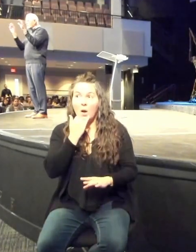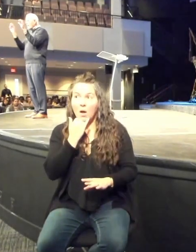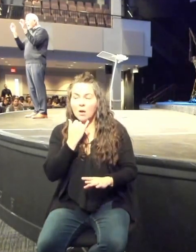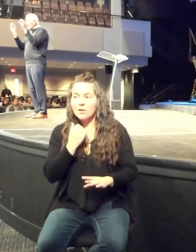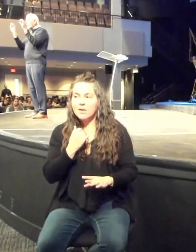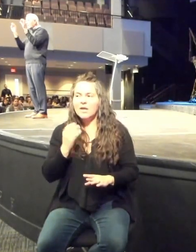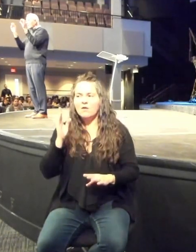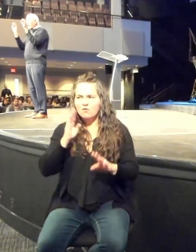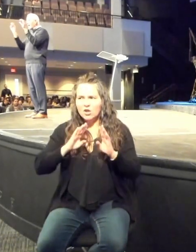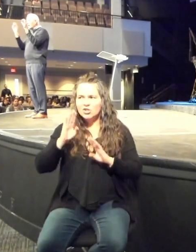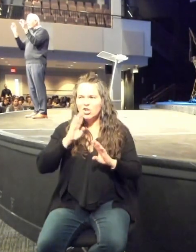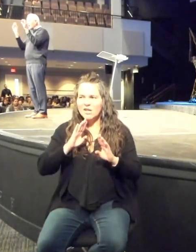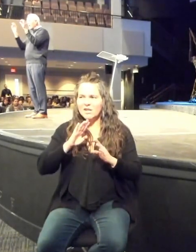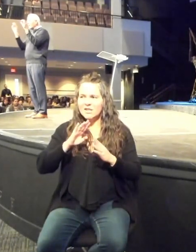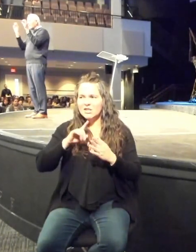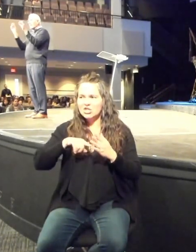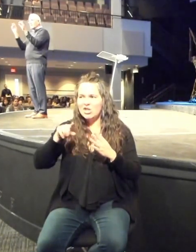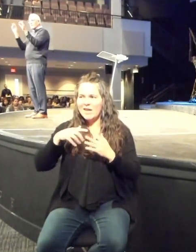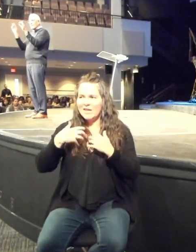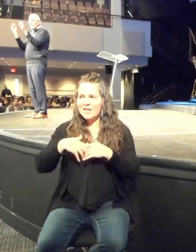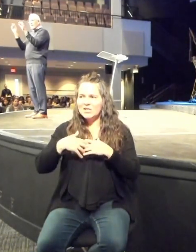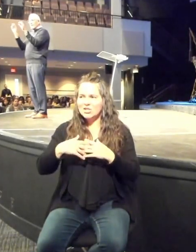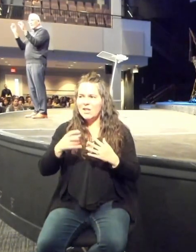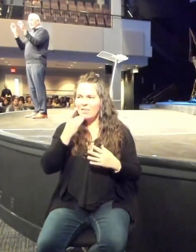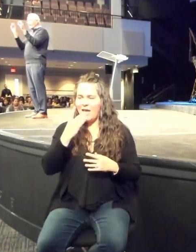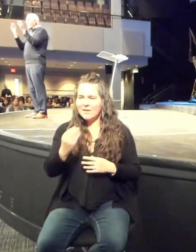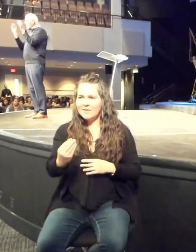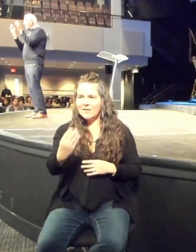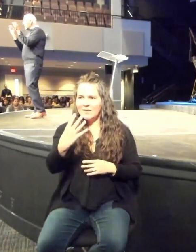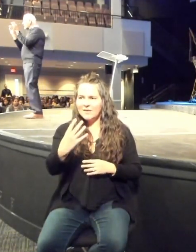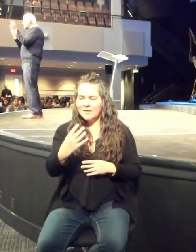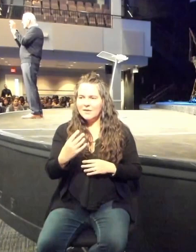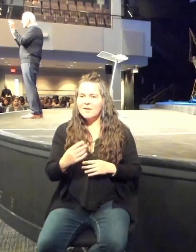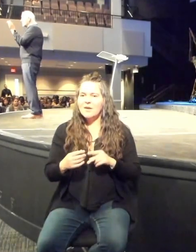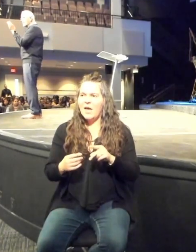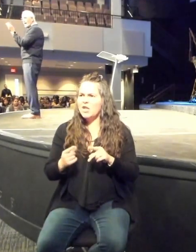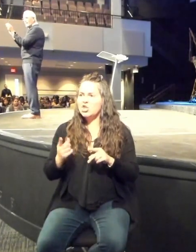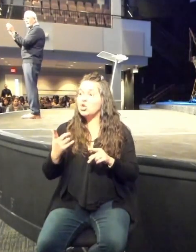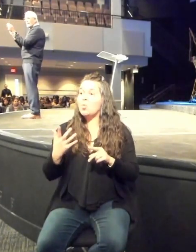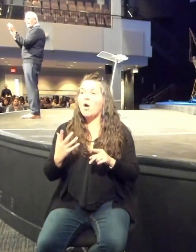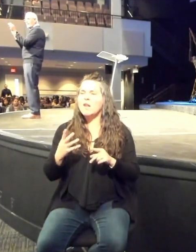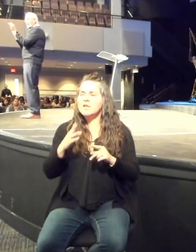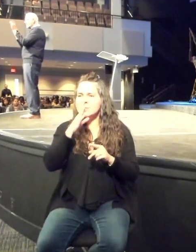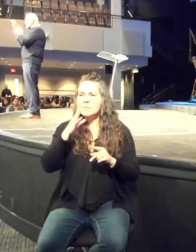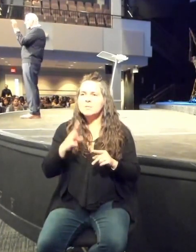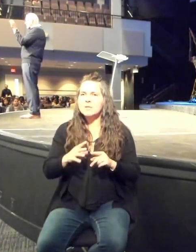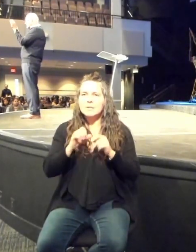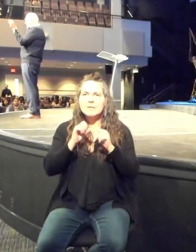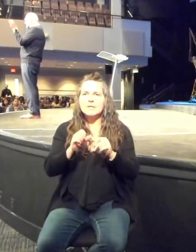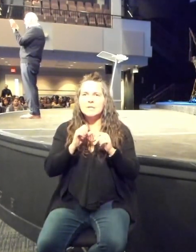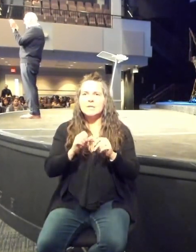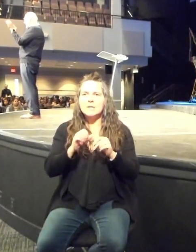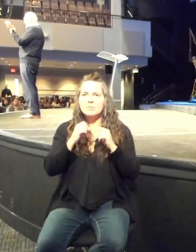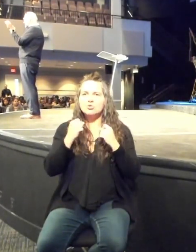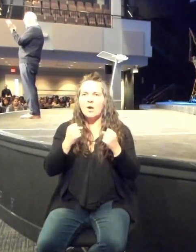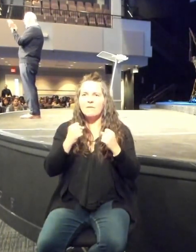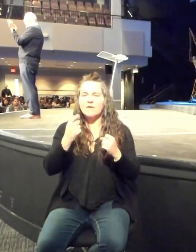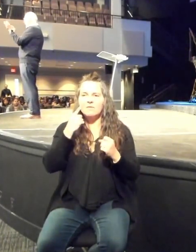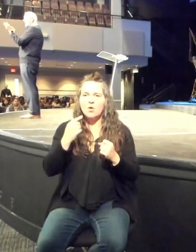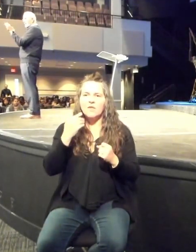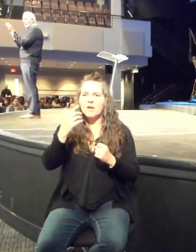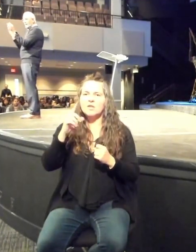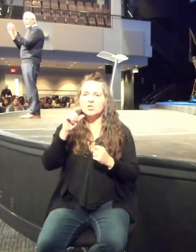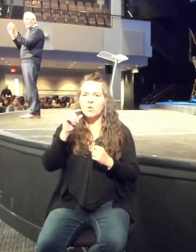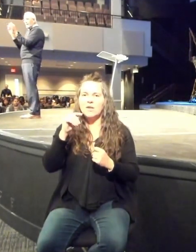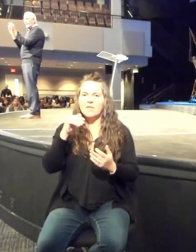frustrating check engine light that comes on, and we want to just keep driving for the next 20,000 miles and